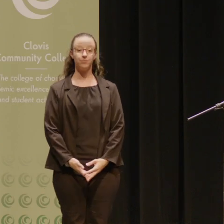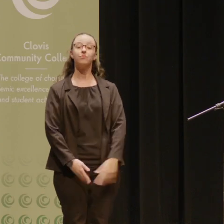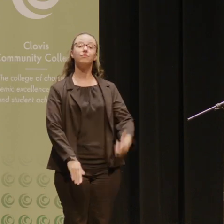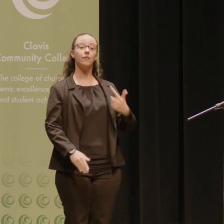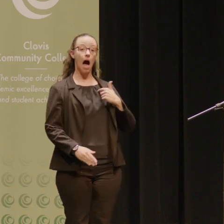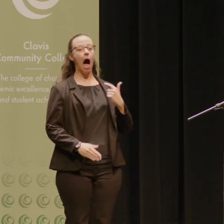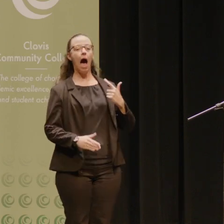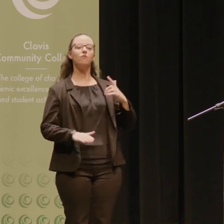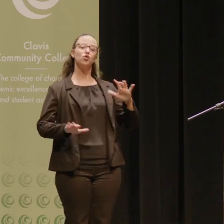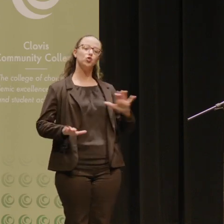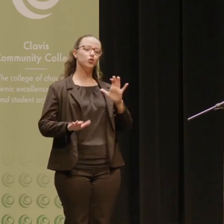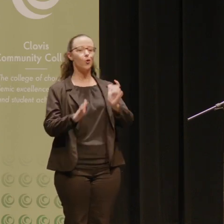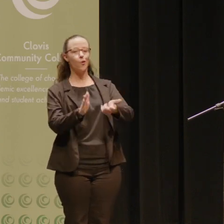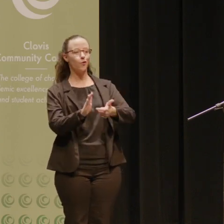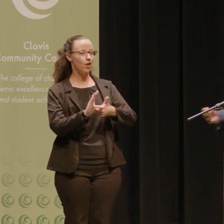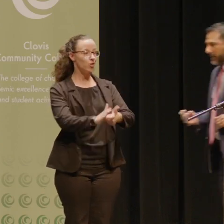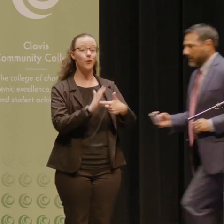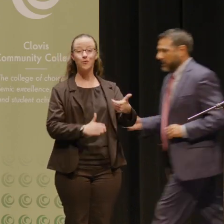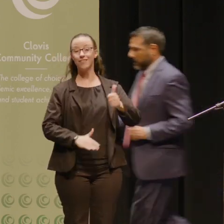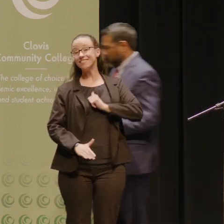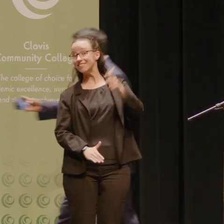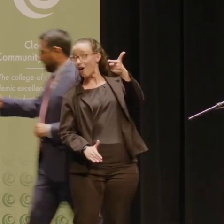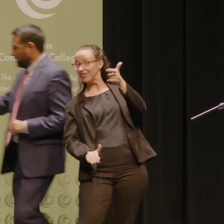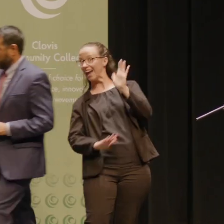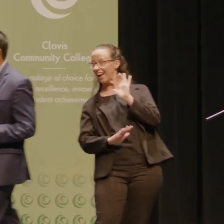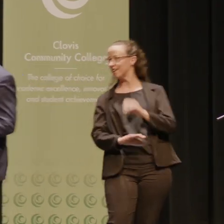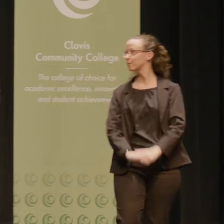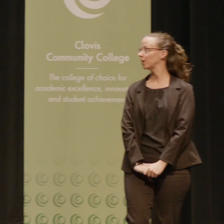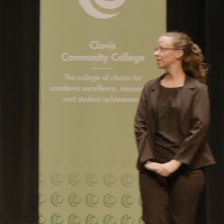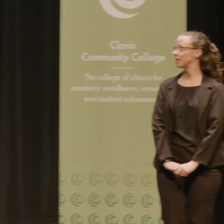I'm going to do the obligatory selfie.